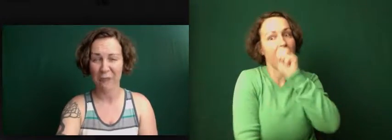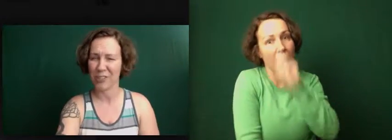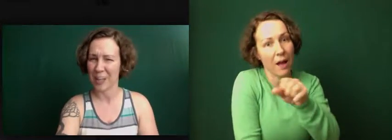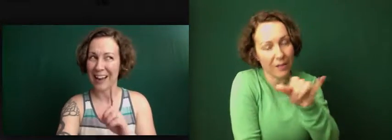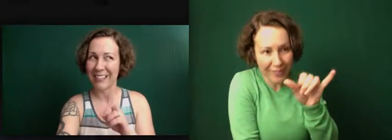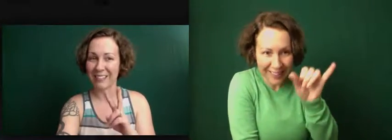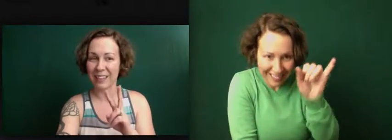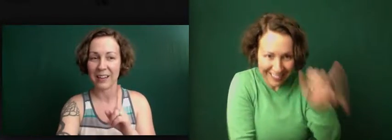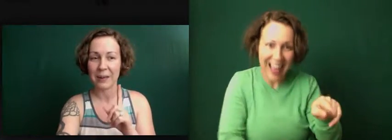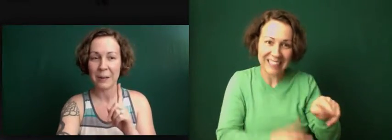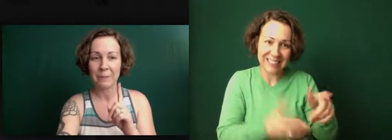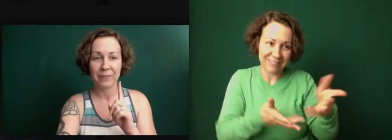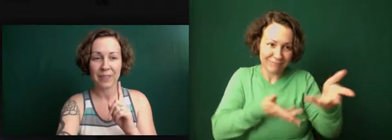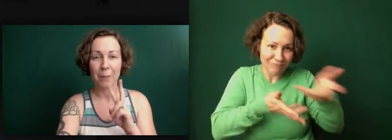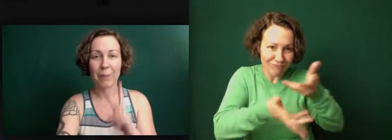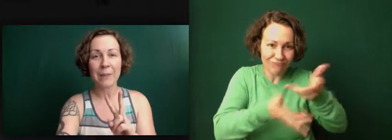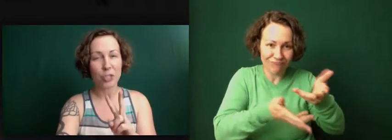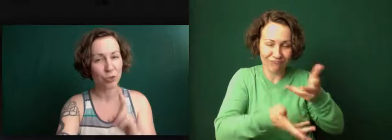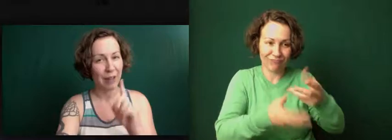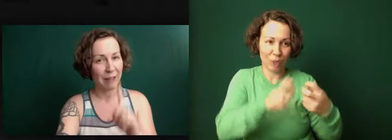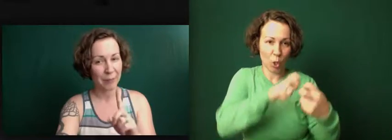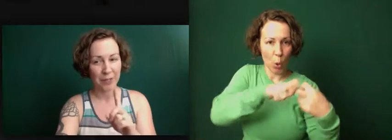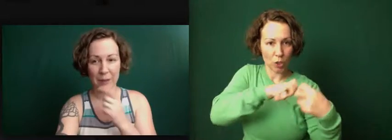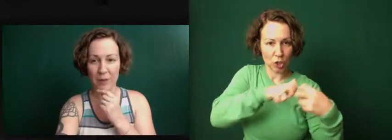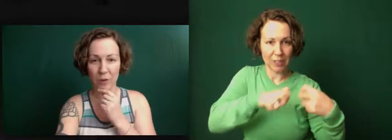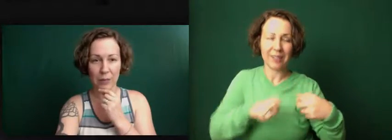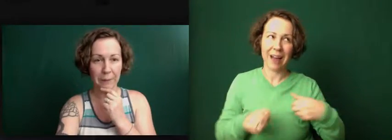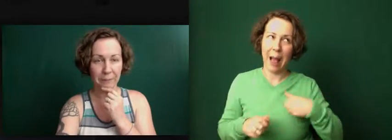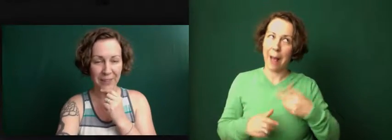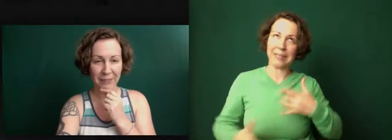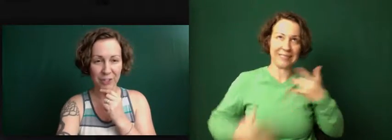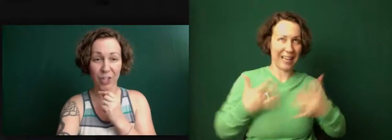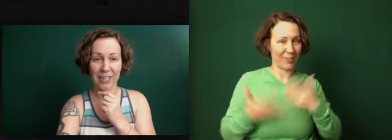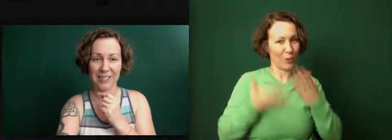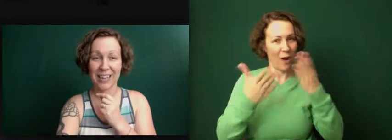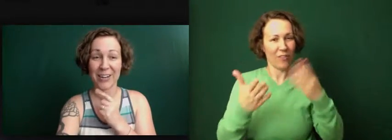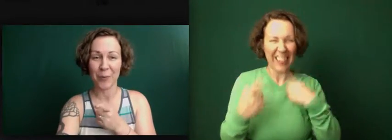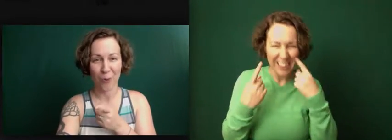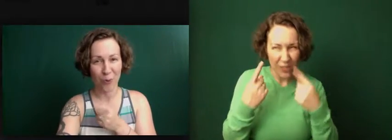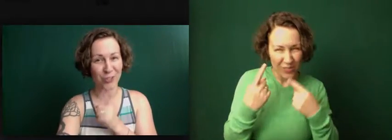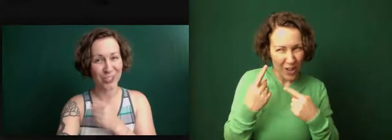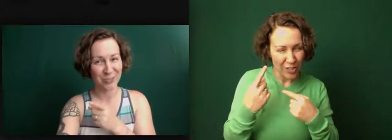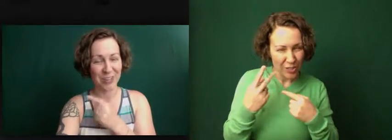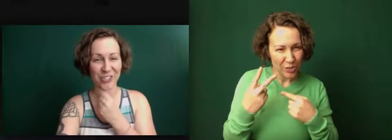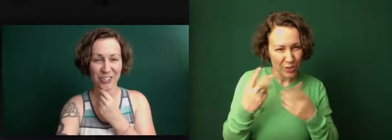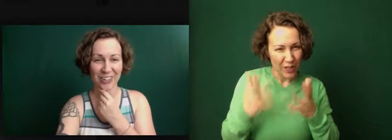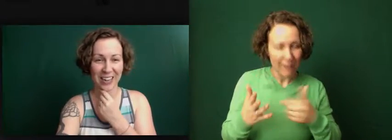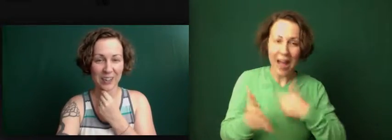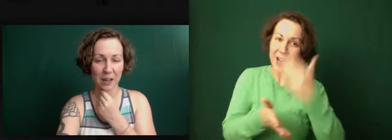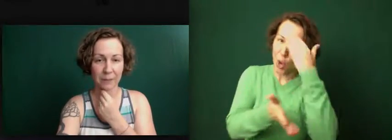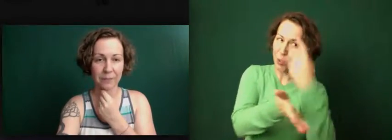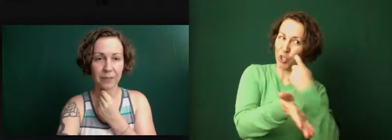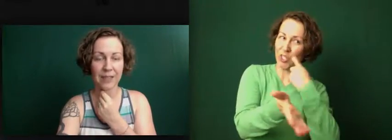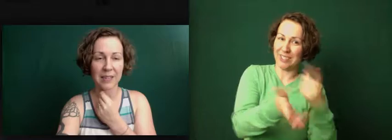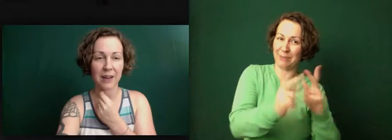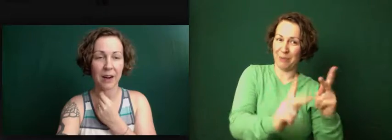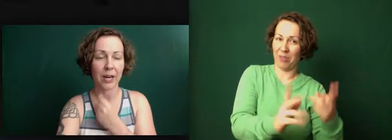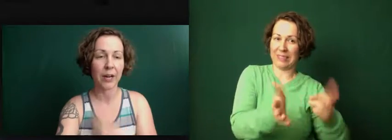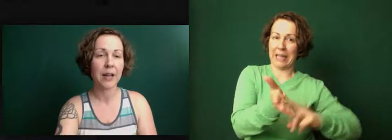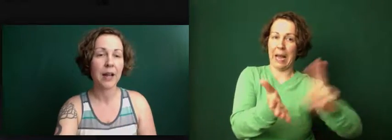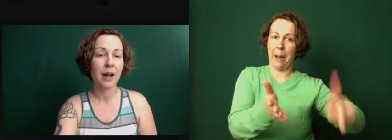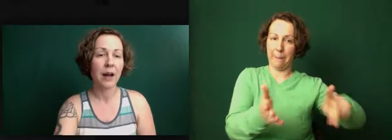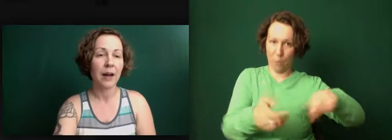super excited to offer some, and I think there might be 2 left, but there may be only 1. I have to look and see. I know people were just registering, I saw,